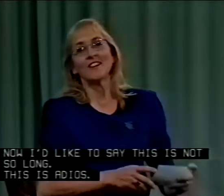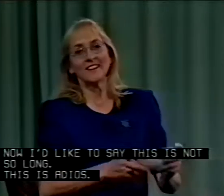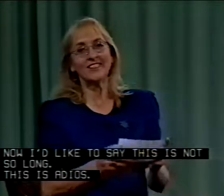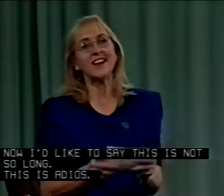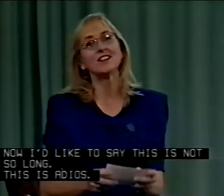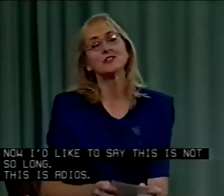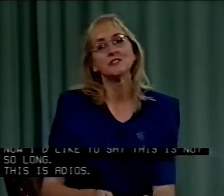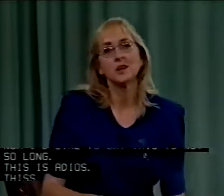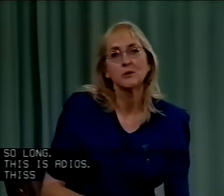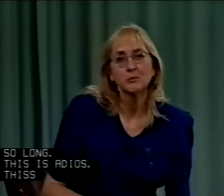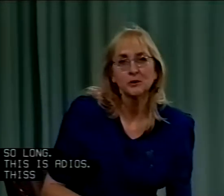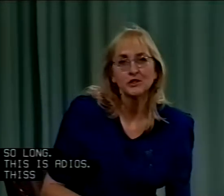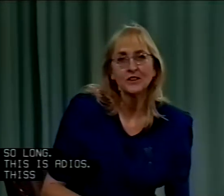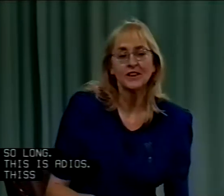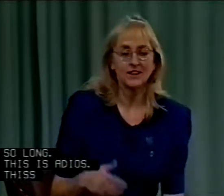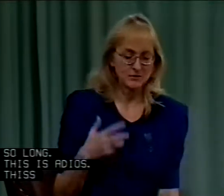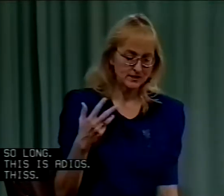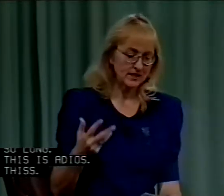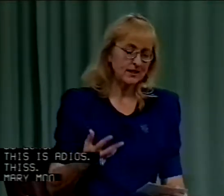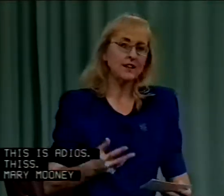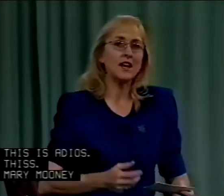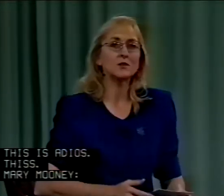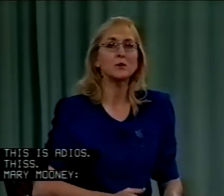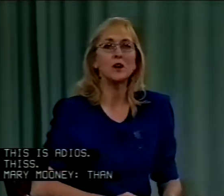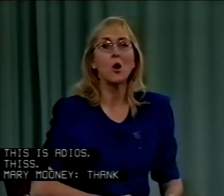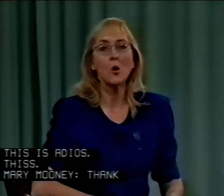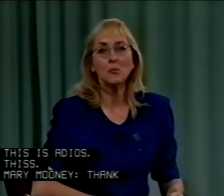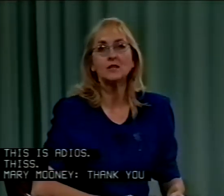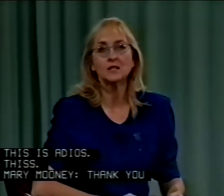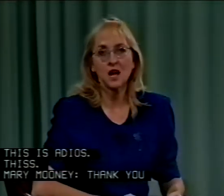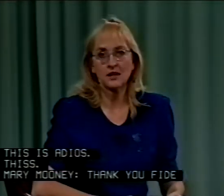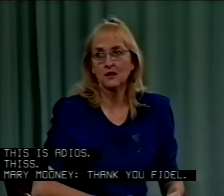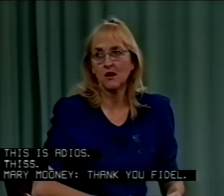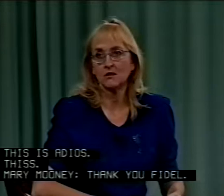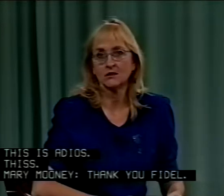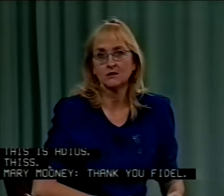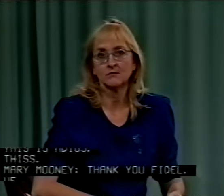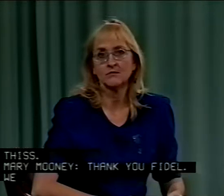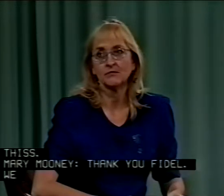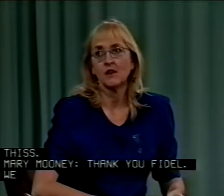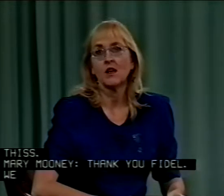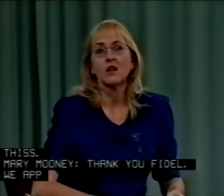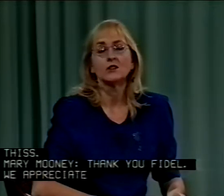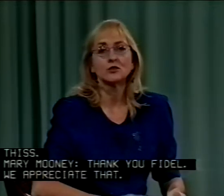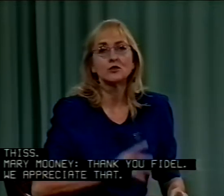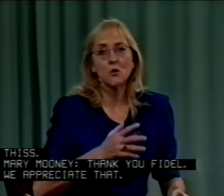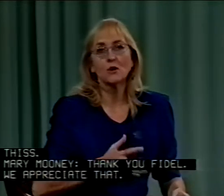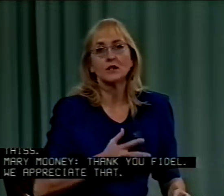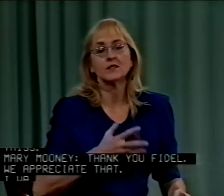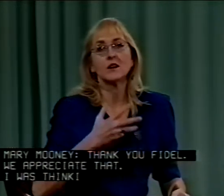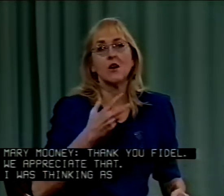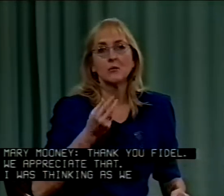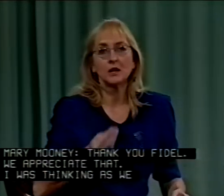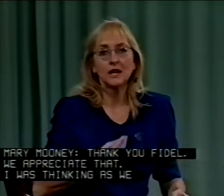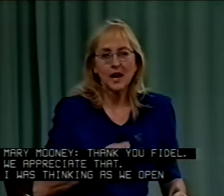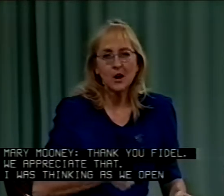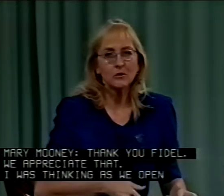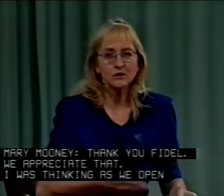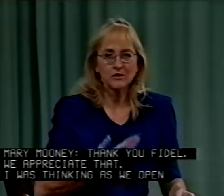Okay, thank you, Fidel. We appreciate that. And I was thinking, as we open dialogues, stories are really how we develop